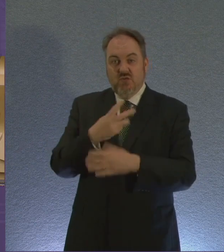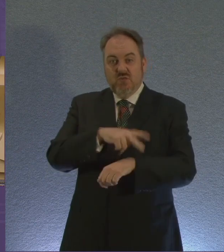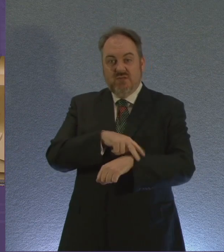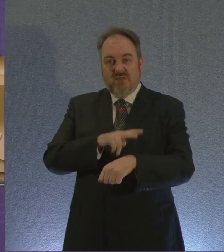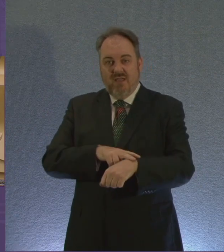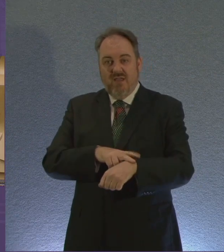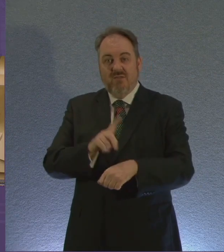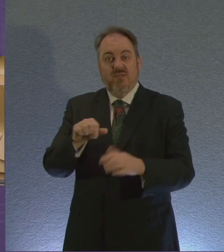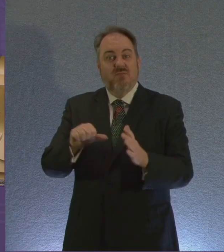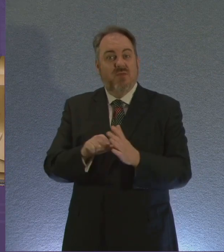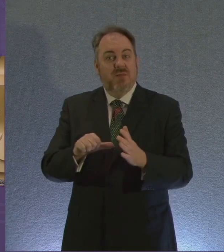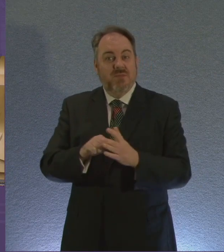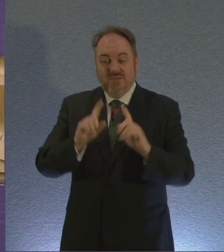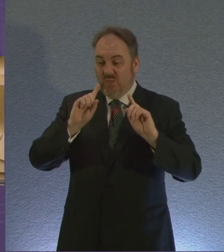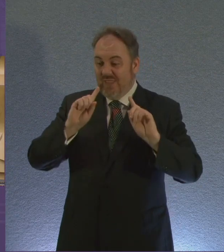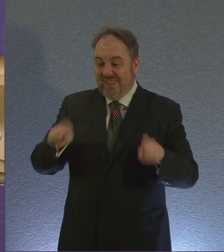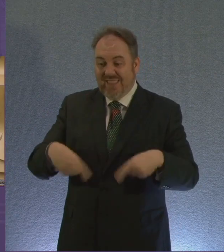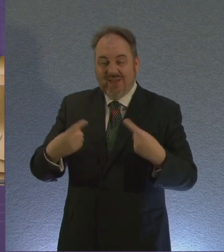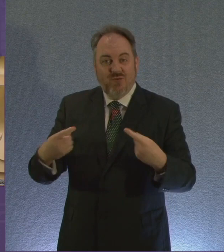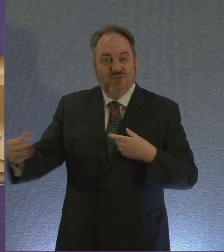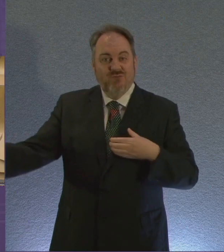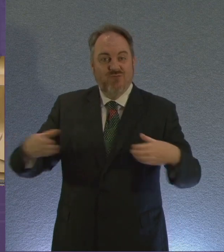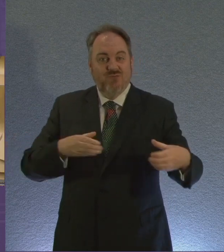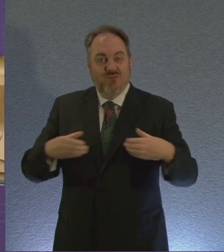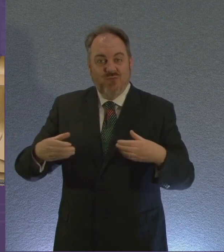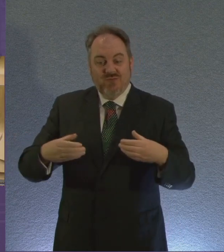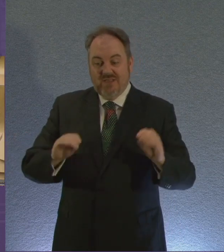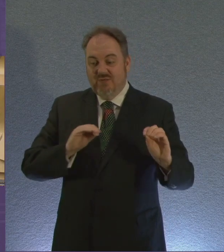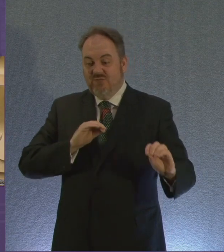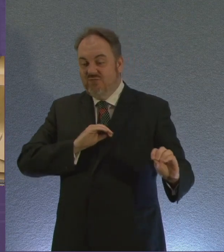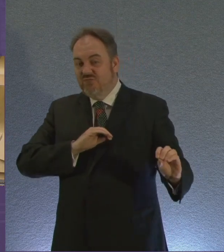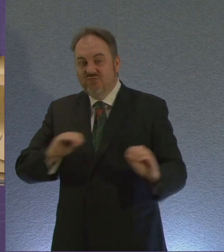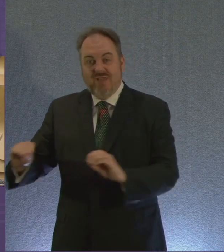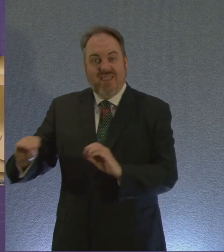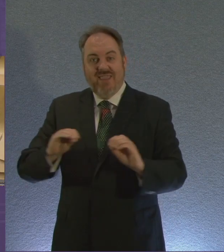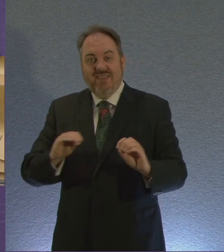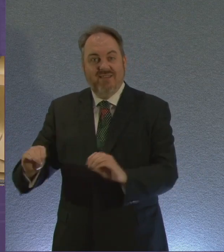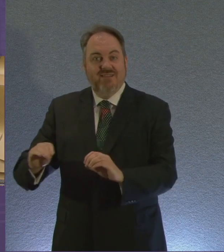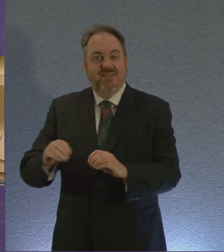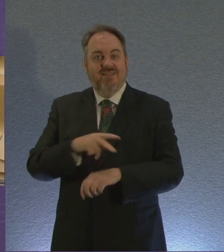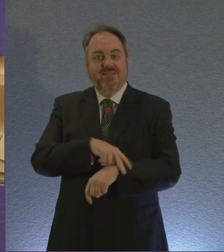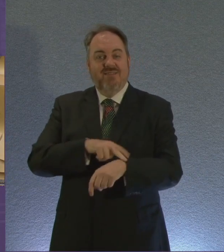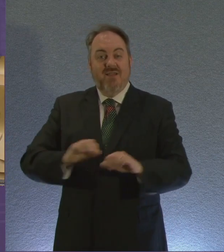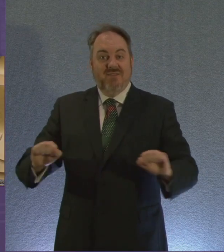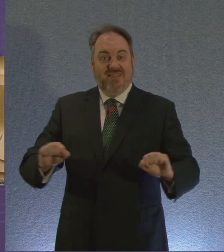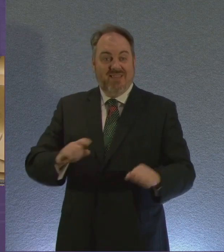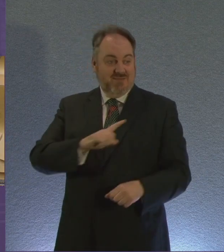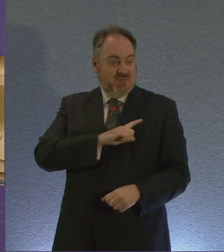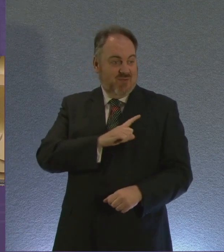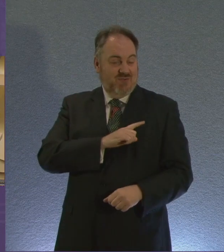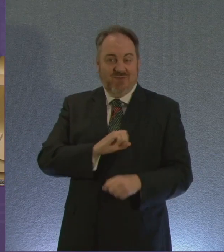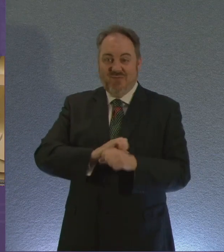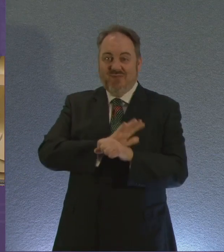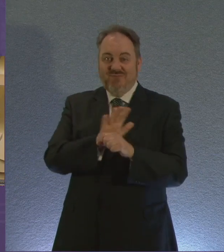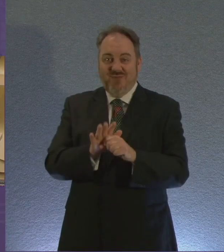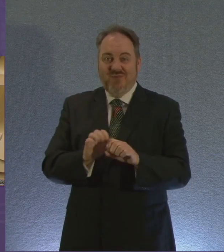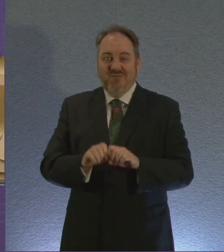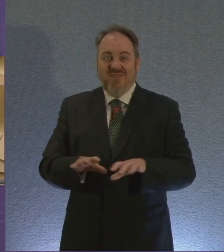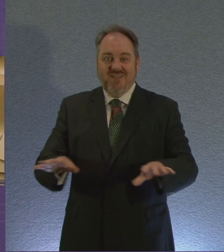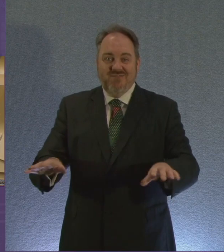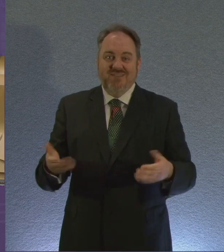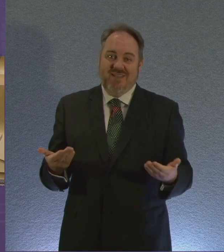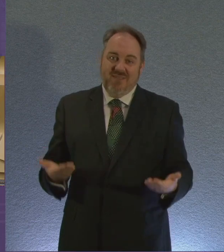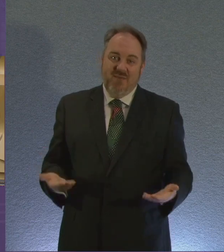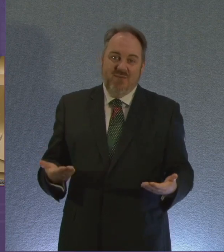paused. We simply cannot recruit and train the staff required, and it is not possible to say when we will be able to do so.